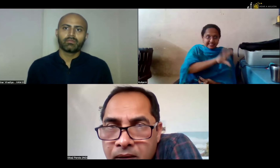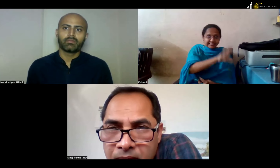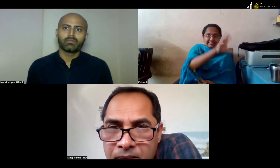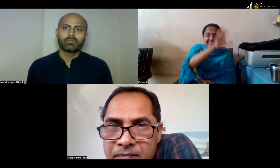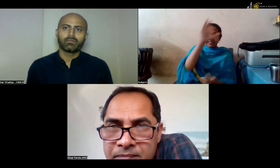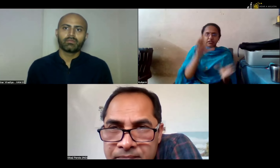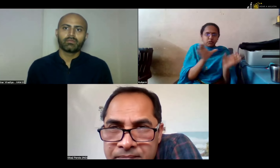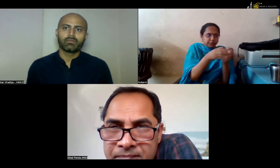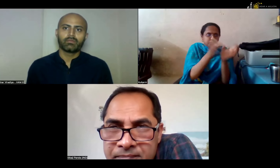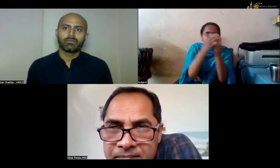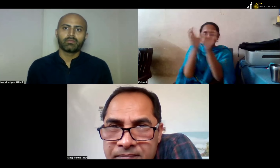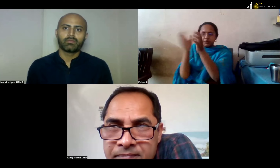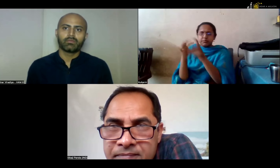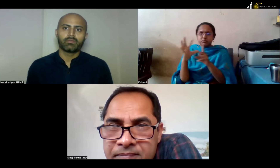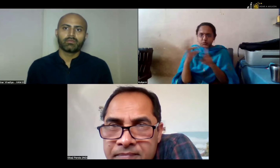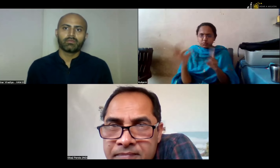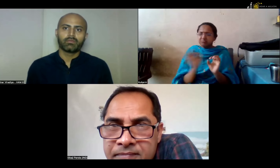sharing MBM videos